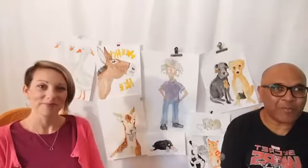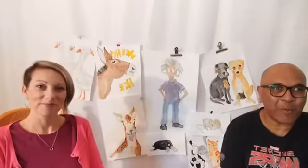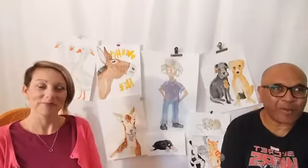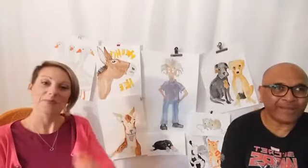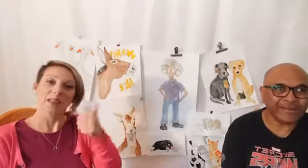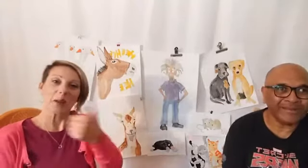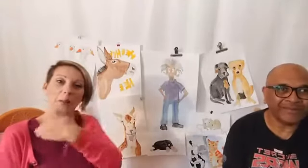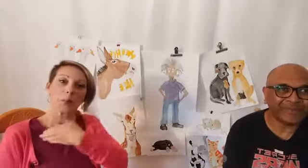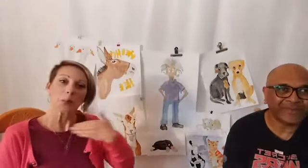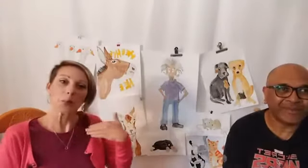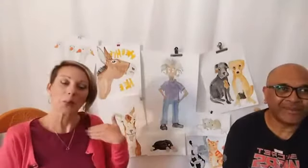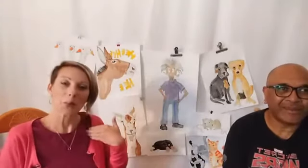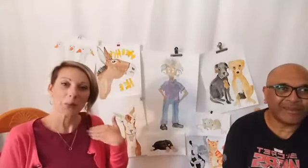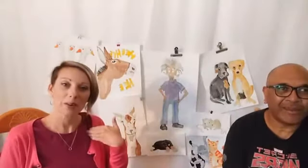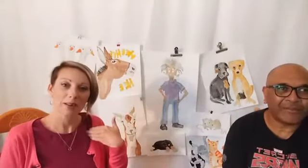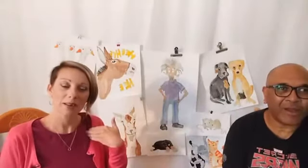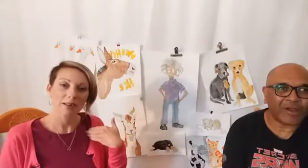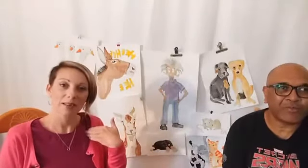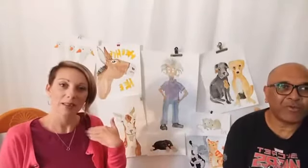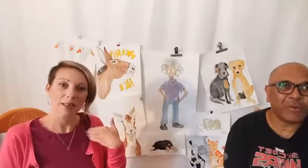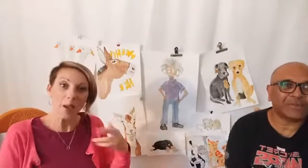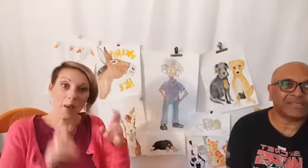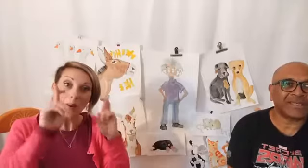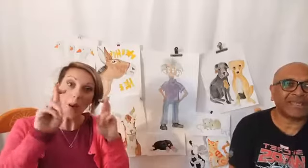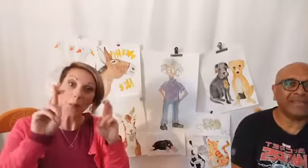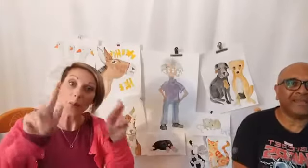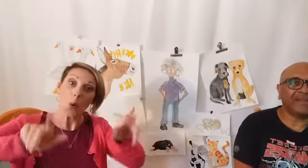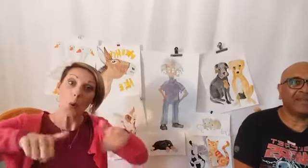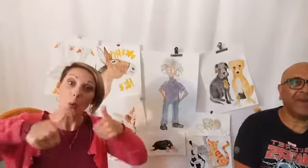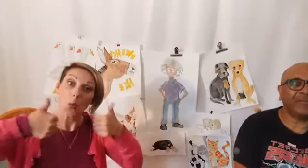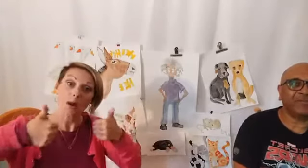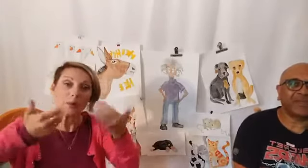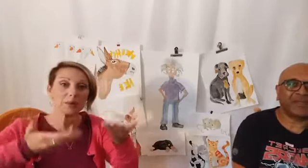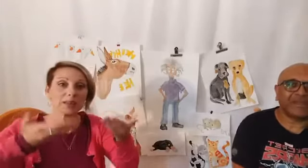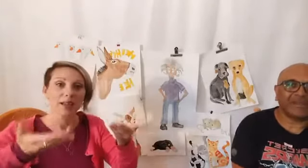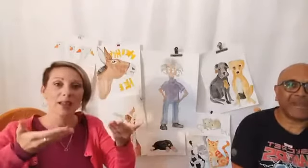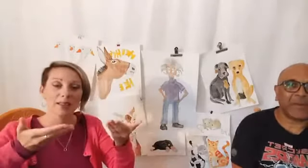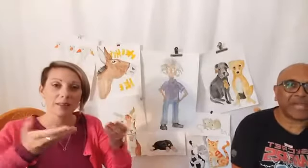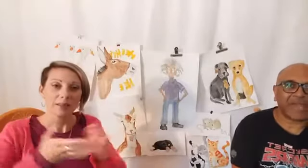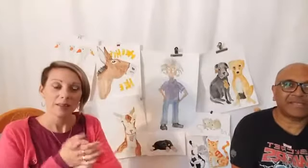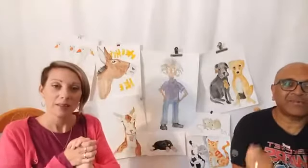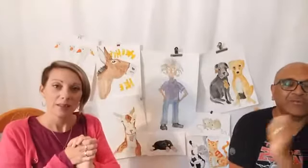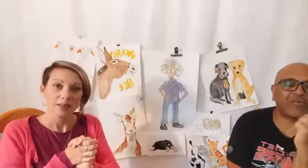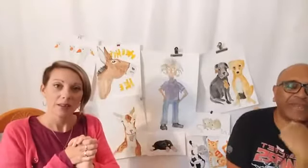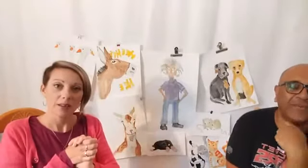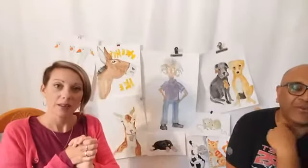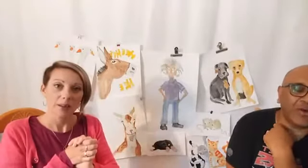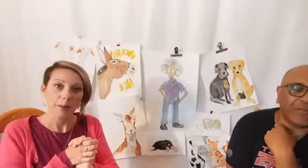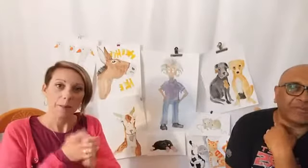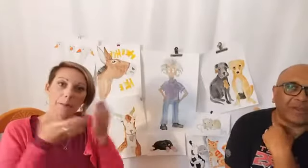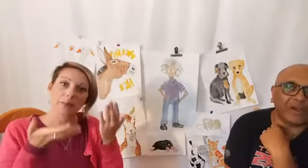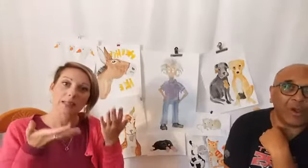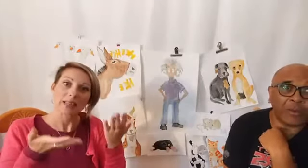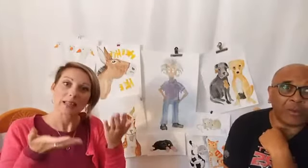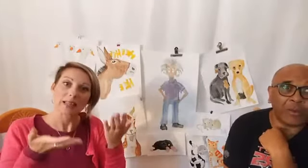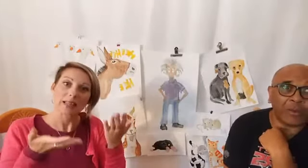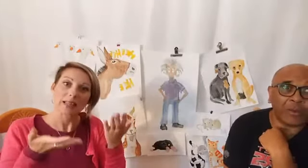Good morning. I hope you're all well today. Yeah, we're going to read from a